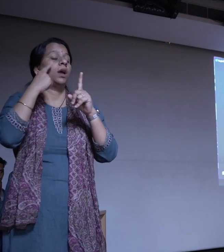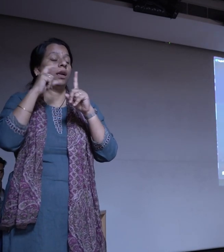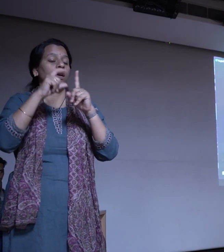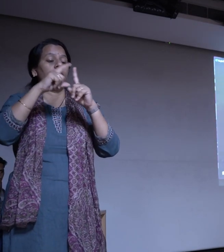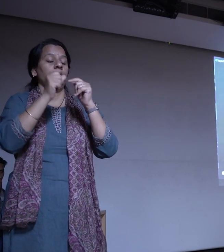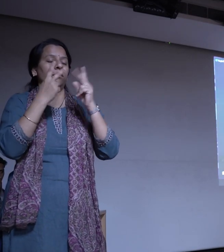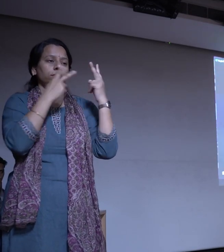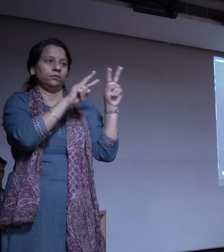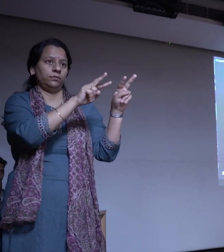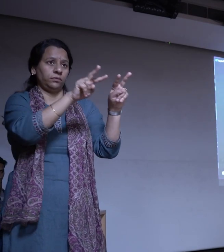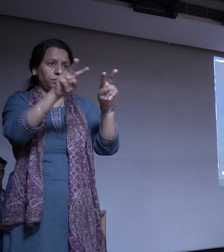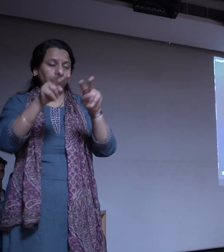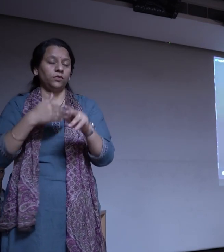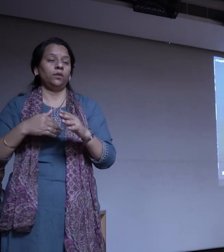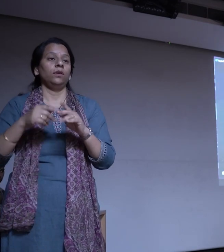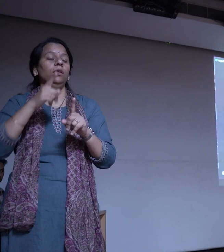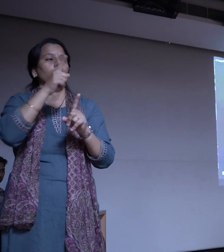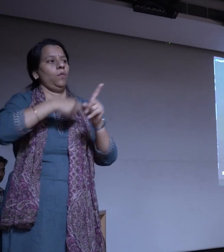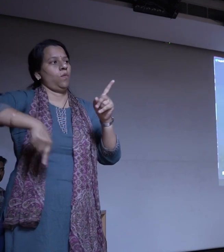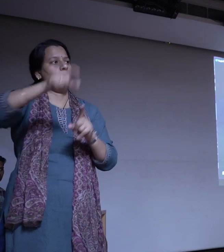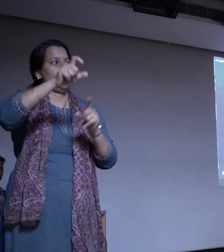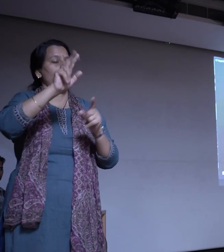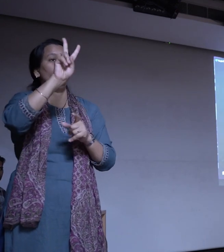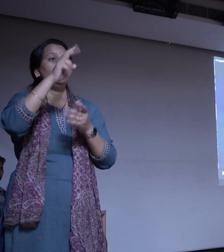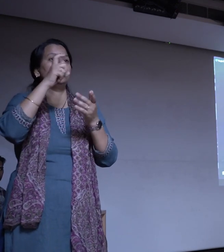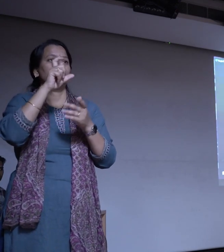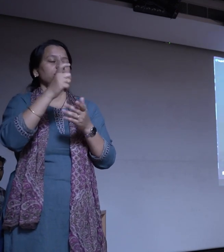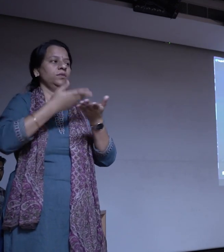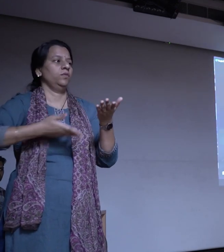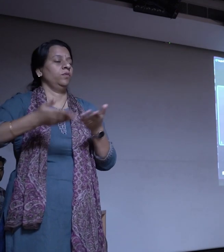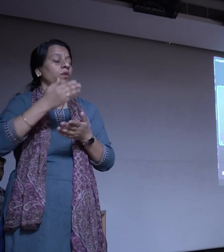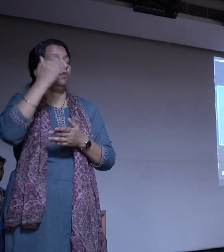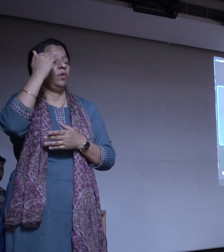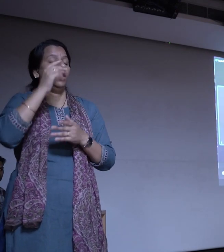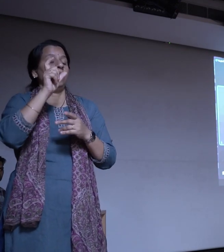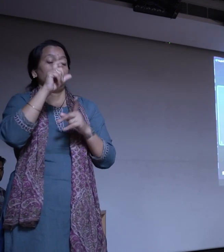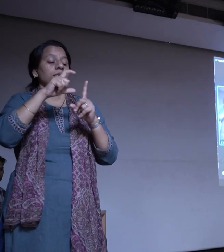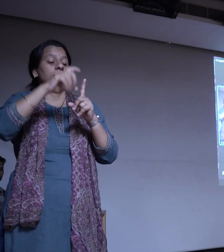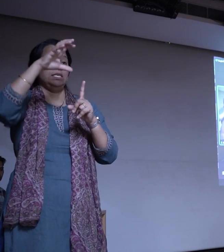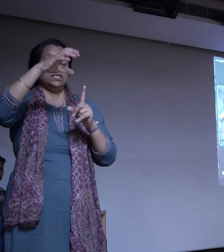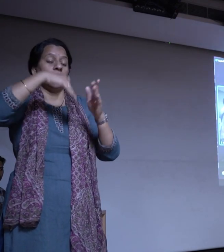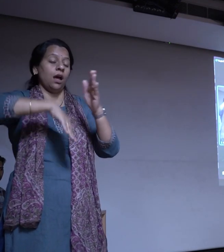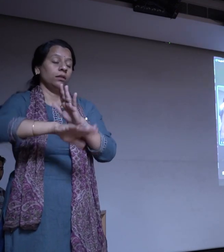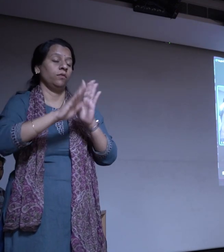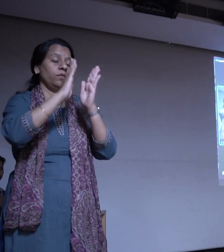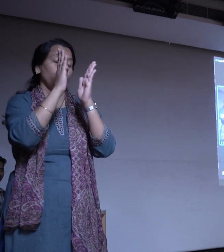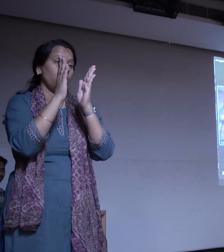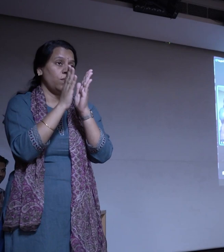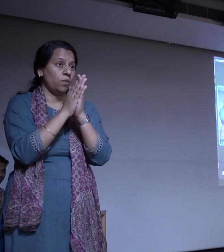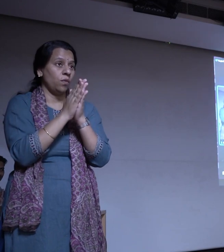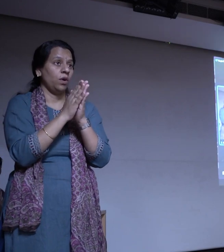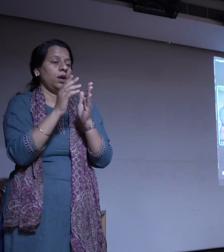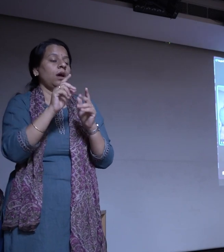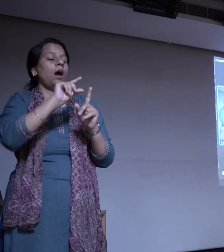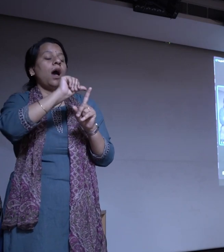private and just for the knowledge of everyone who is on the VC also we have released District wise data anonymized